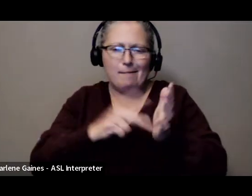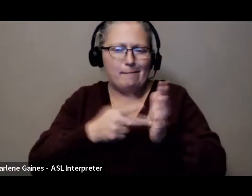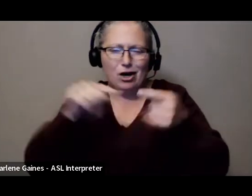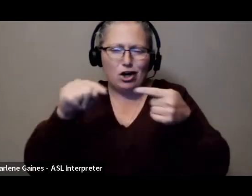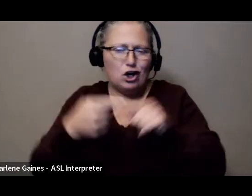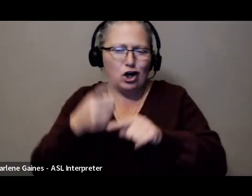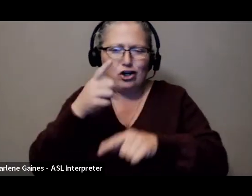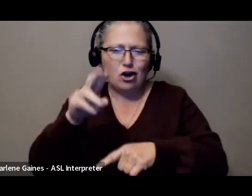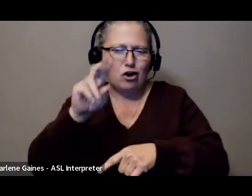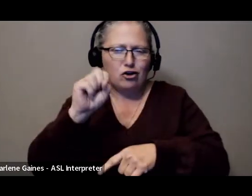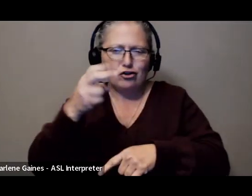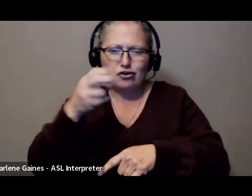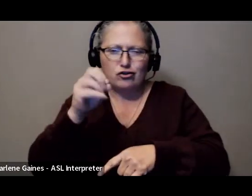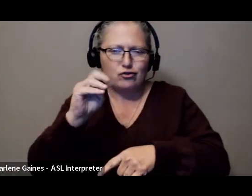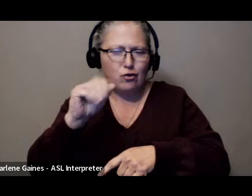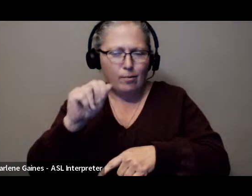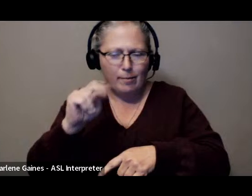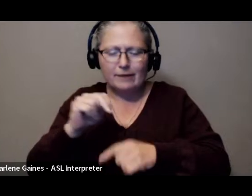hurt Dr. Shulman.